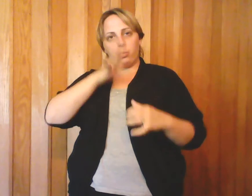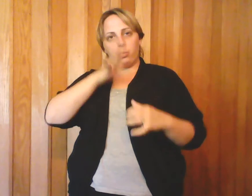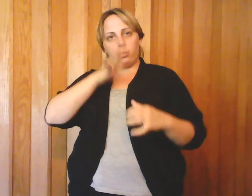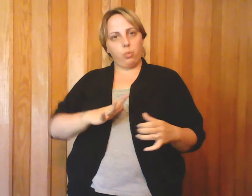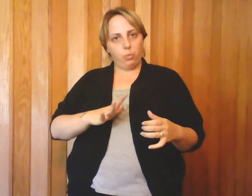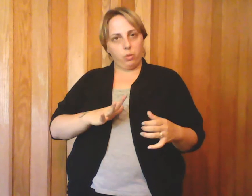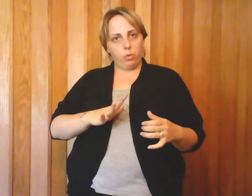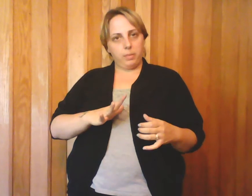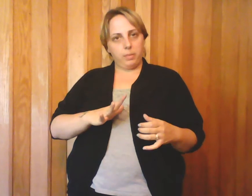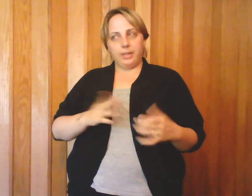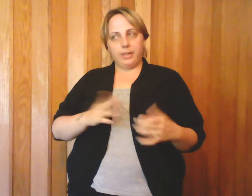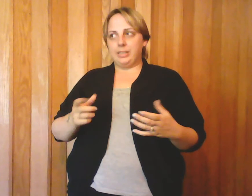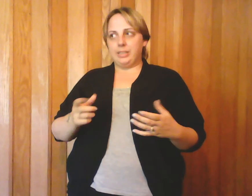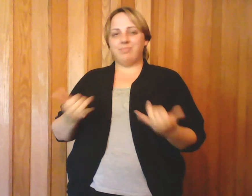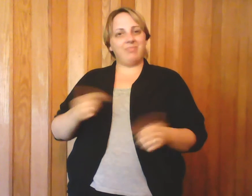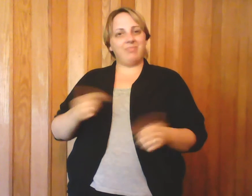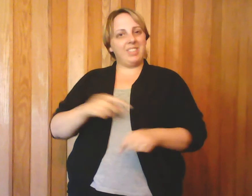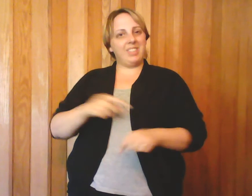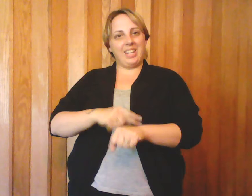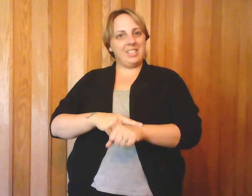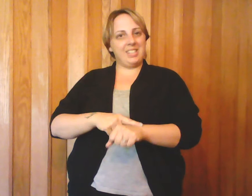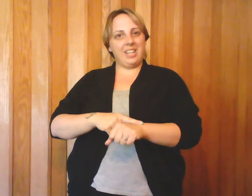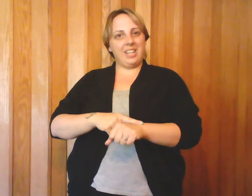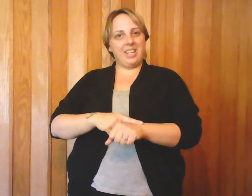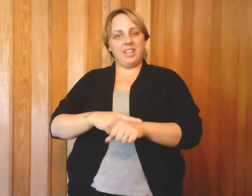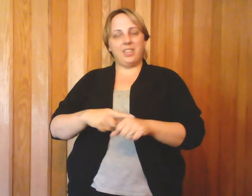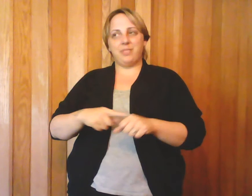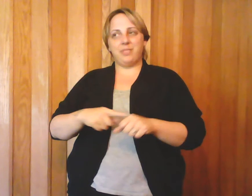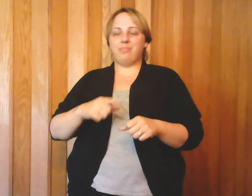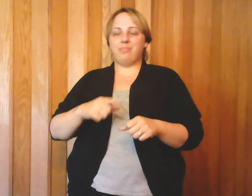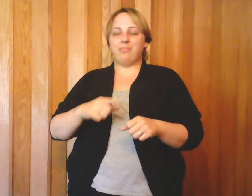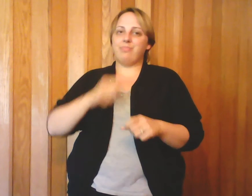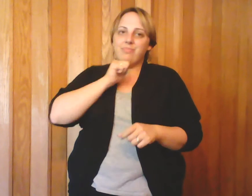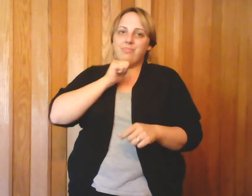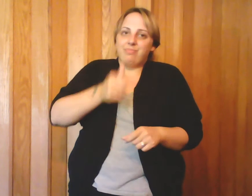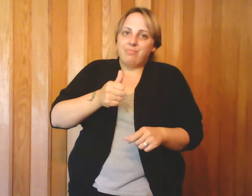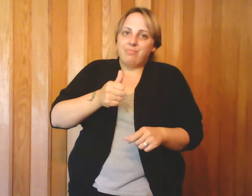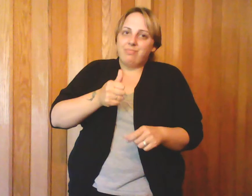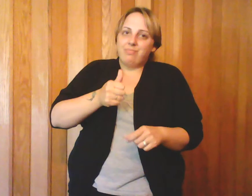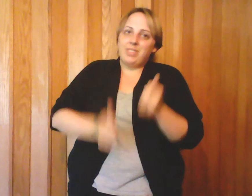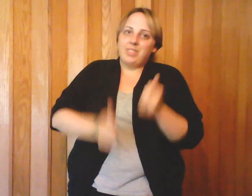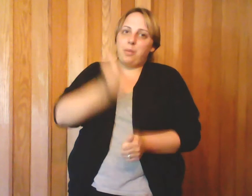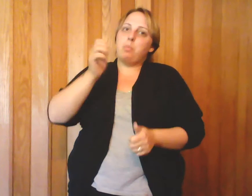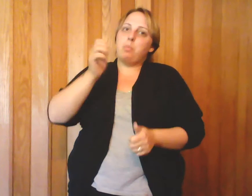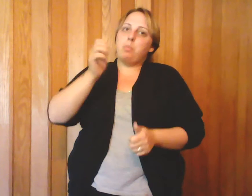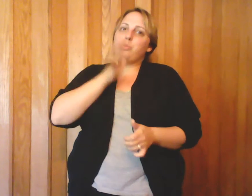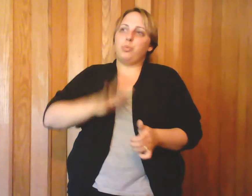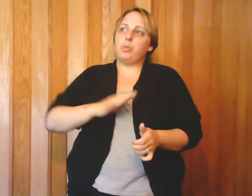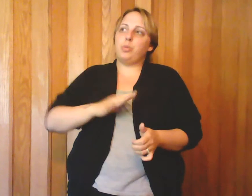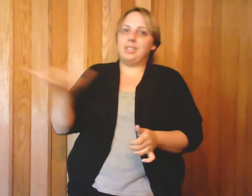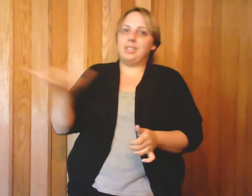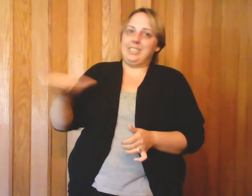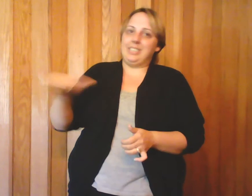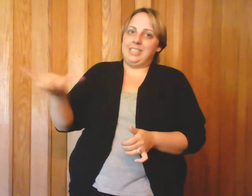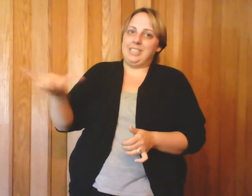their first names, which was very unusual for her time. Her mother was a suffragist, and so she was